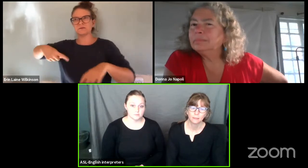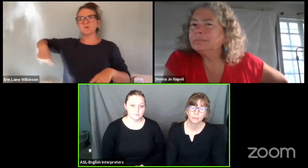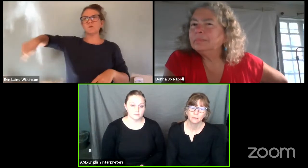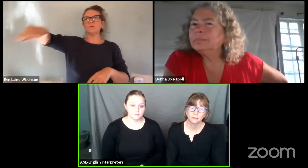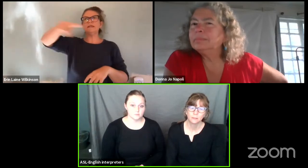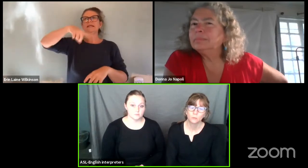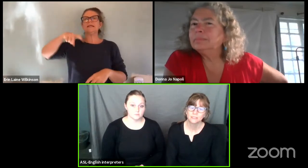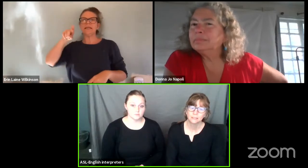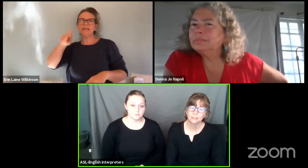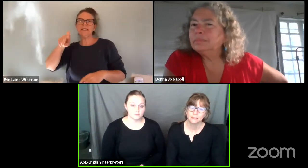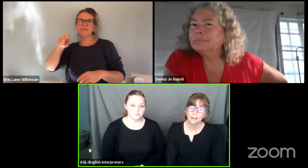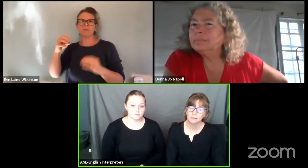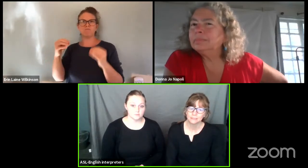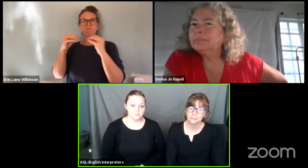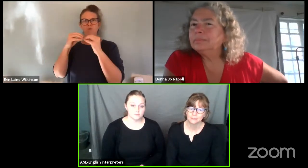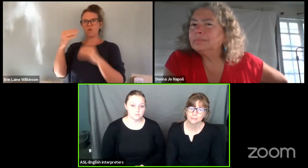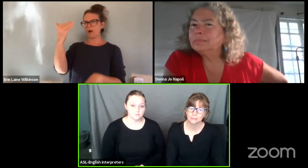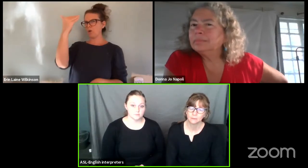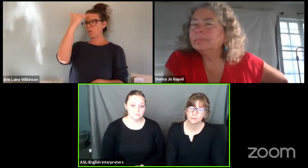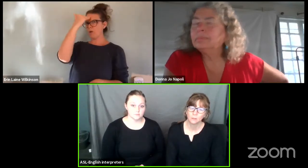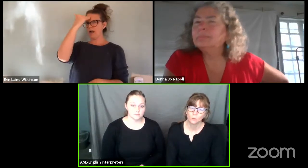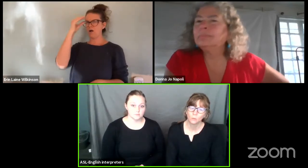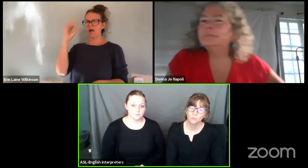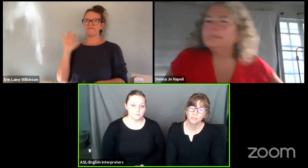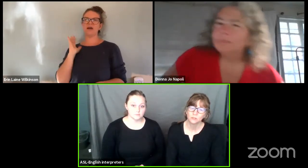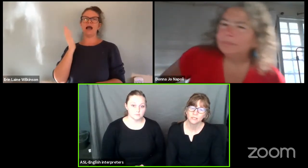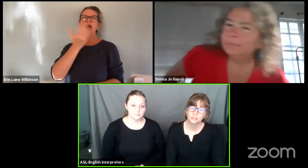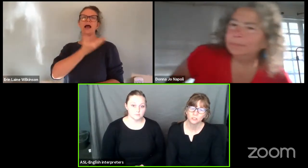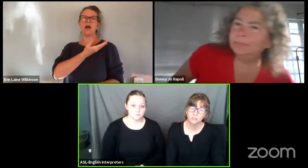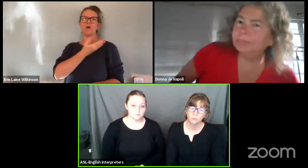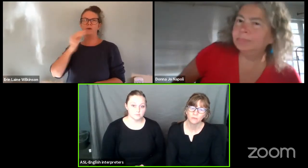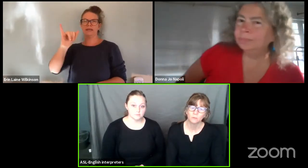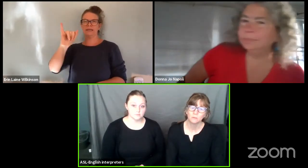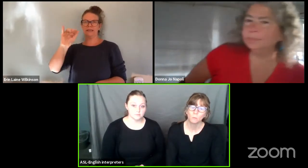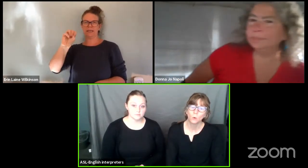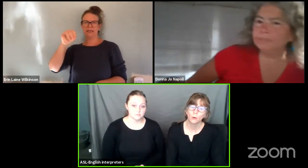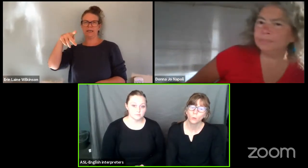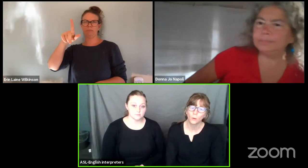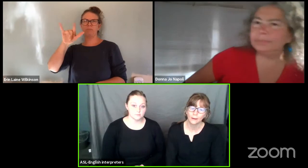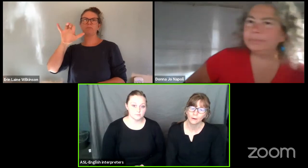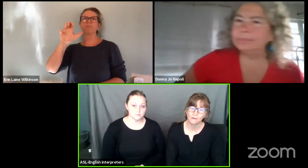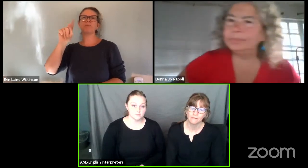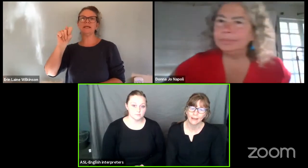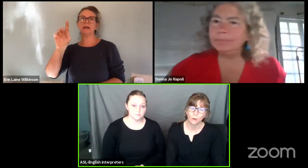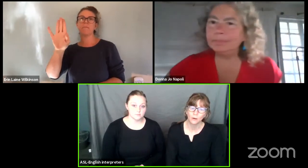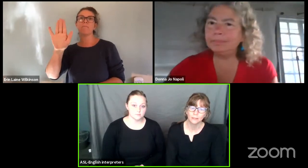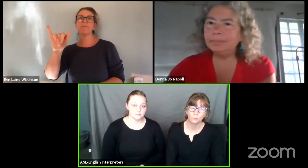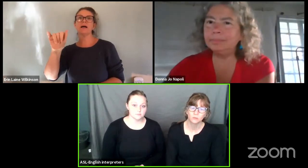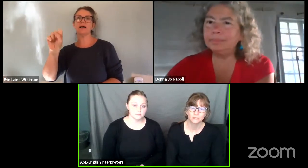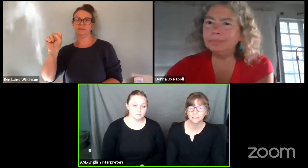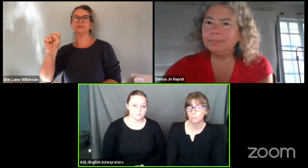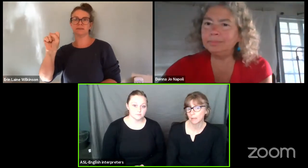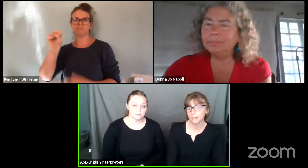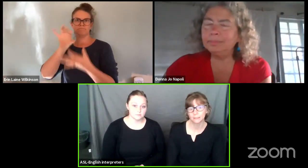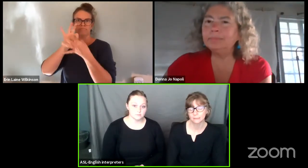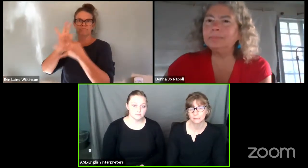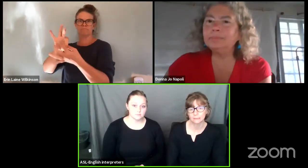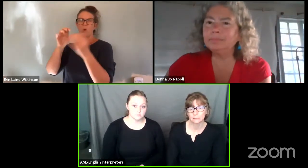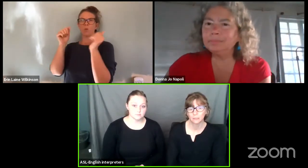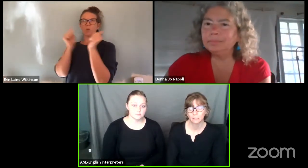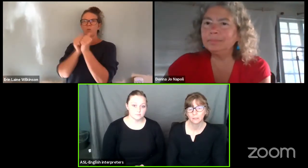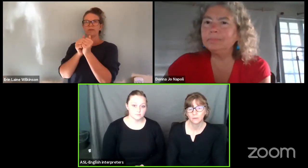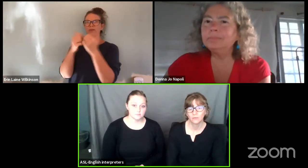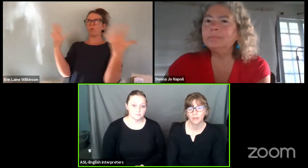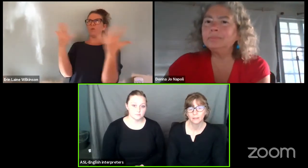that linguistic analysis, when we undertake such a thing, we have to be more aware of our implicit